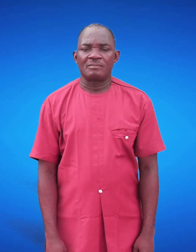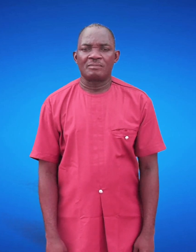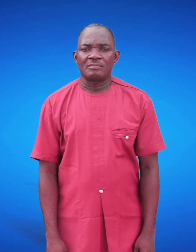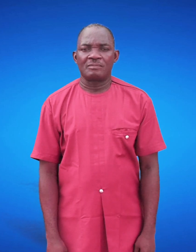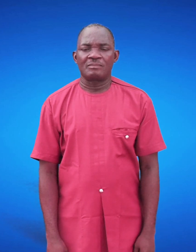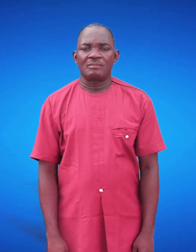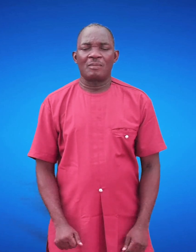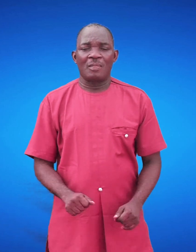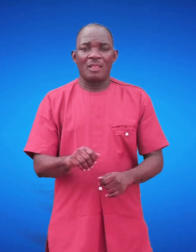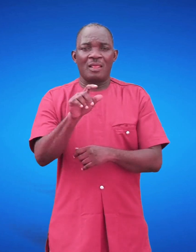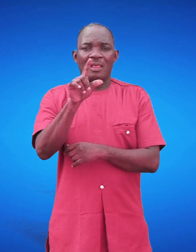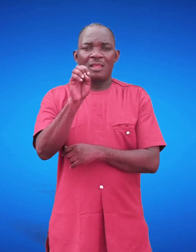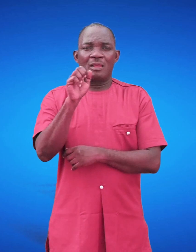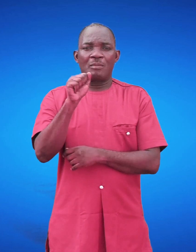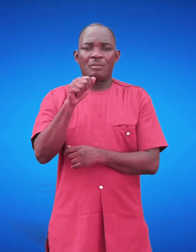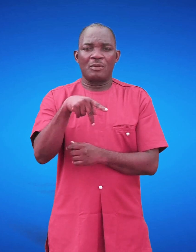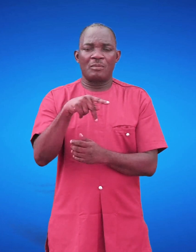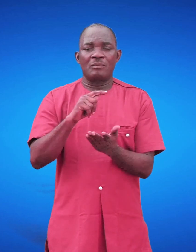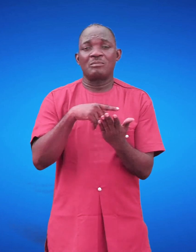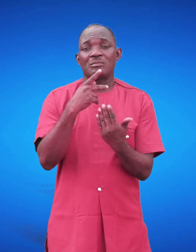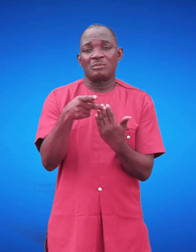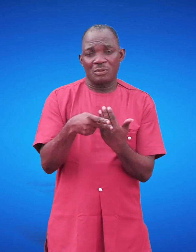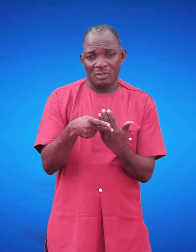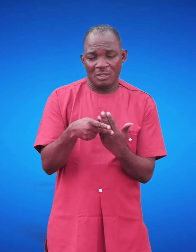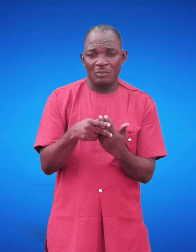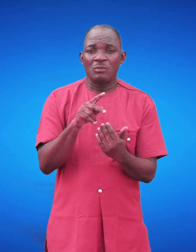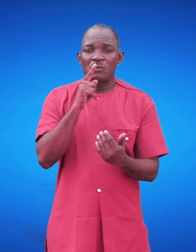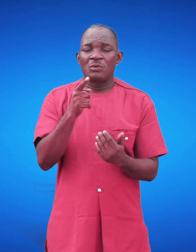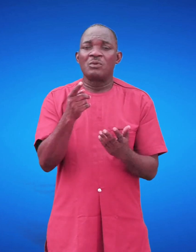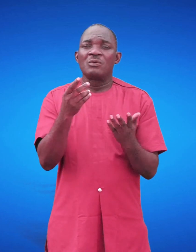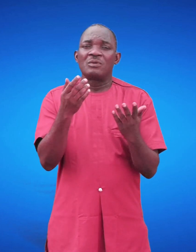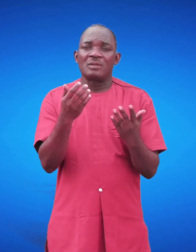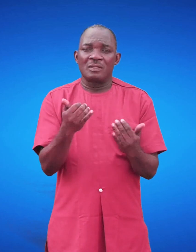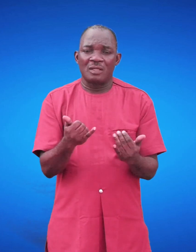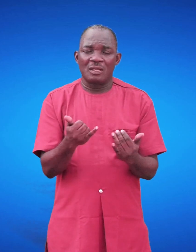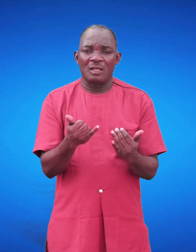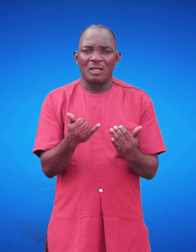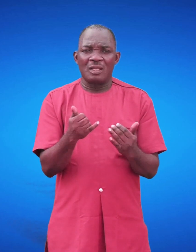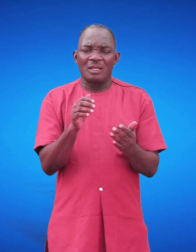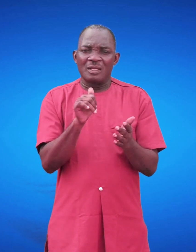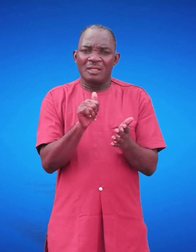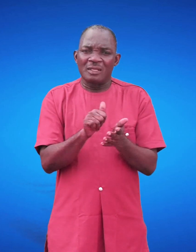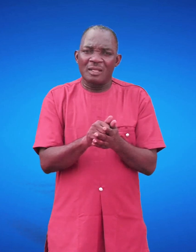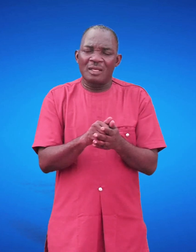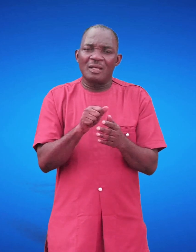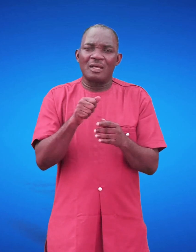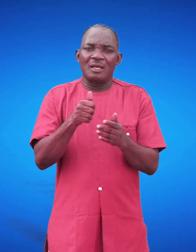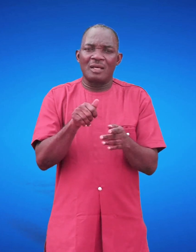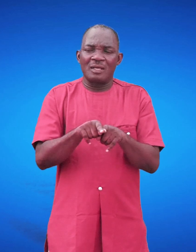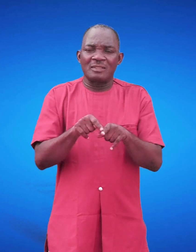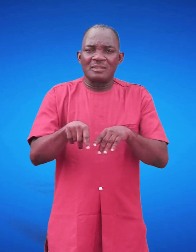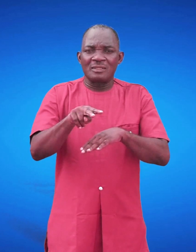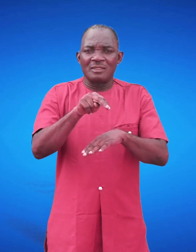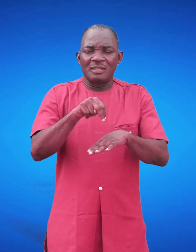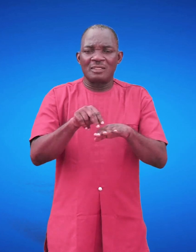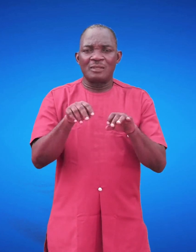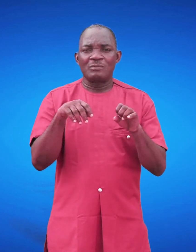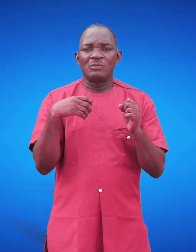The LEAP program is therefore one of the national social